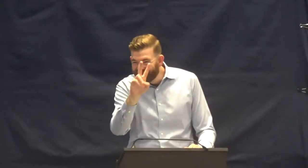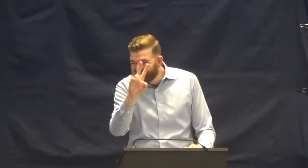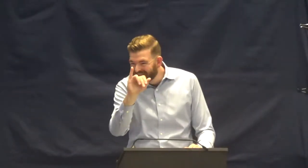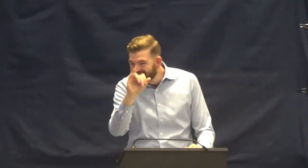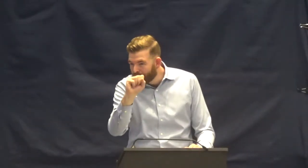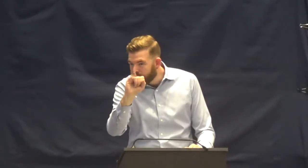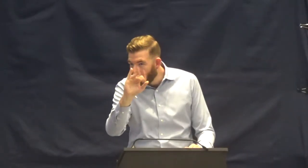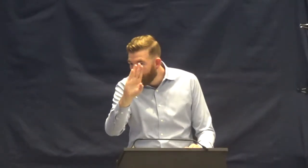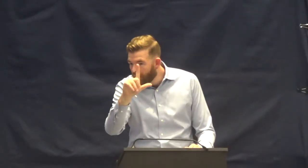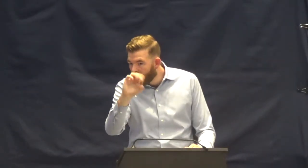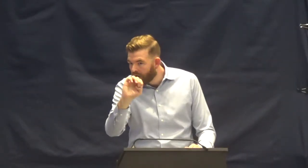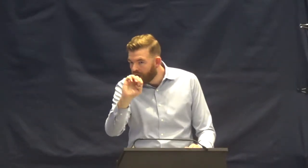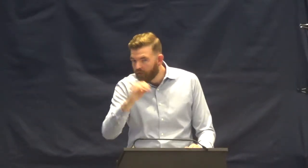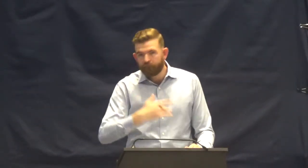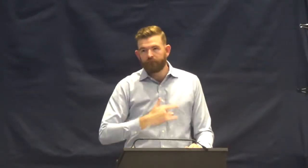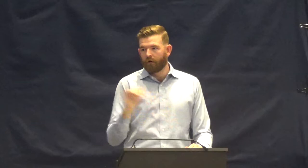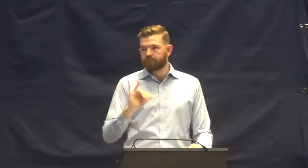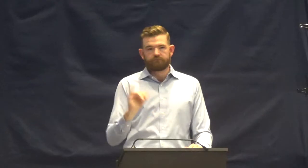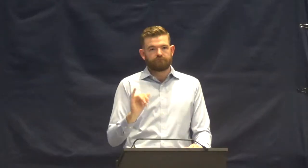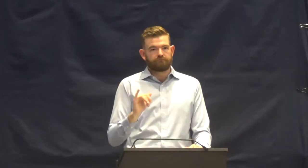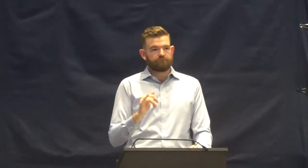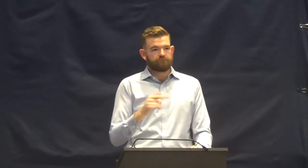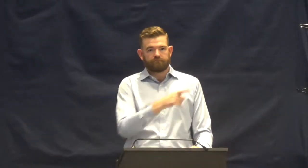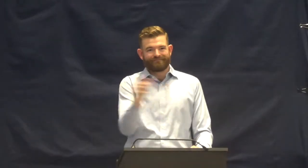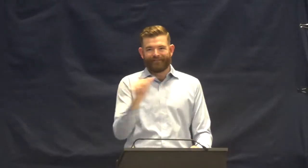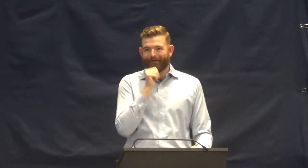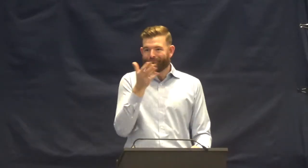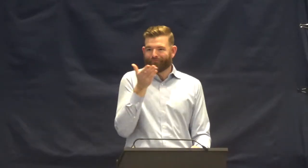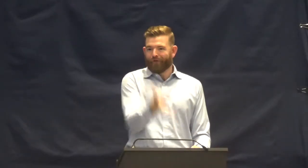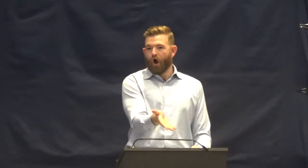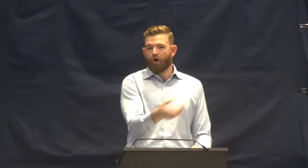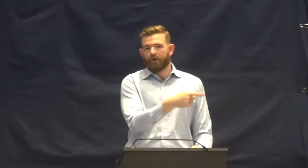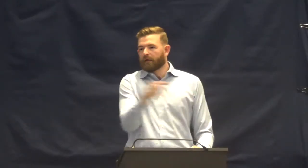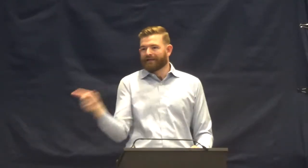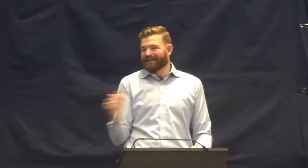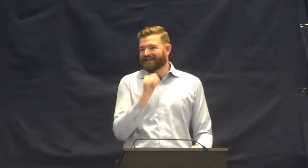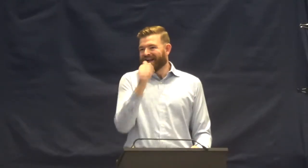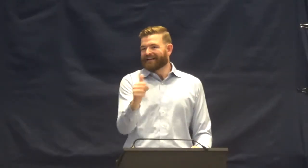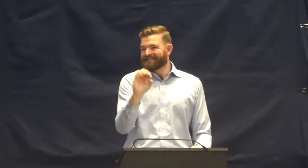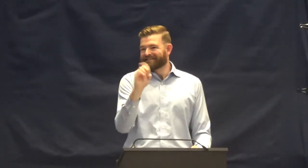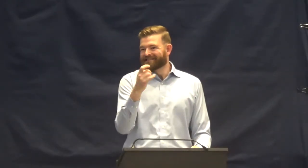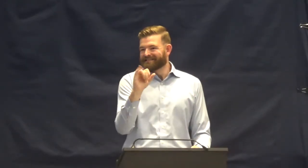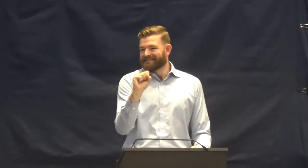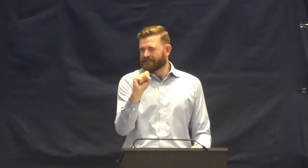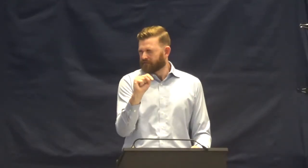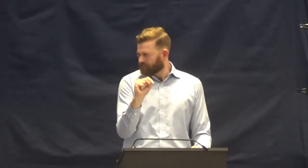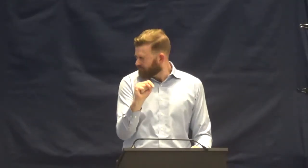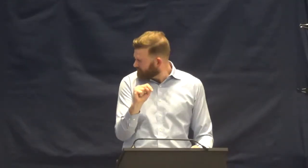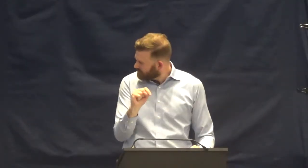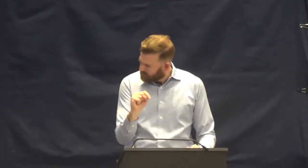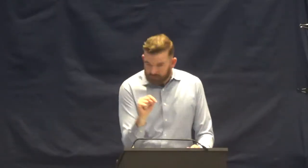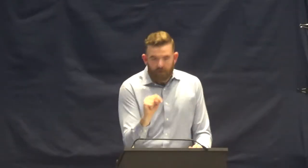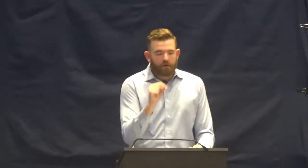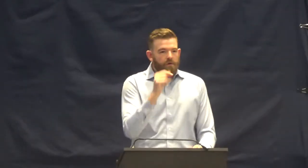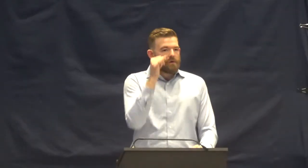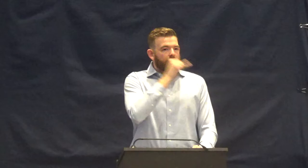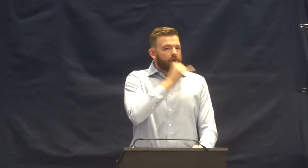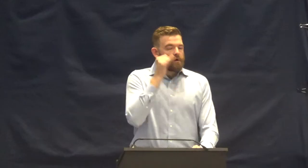feeling. It makes you feel invisible, as if you're not even there, as if you don't